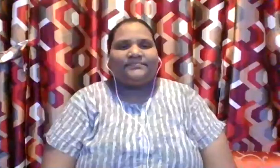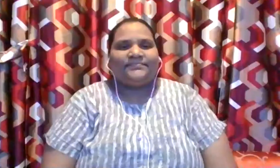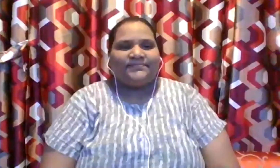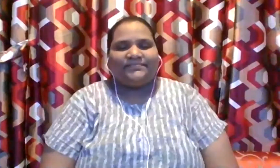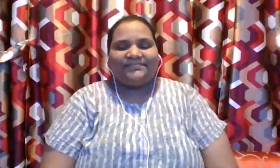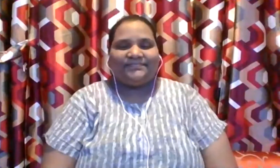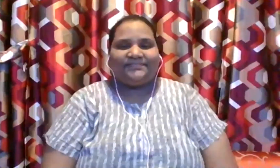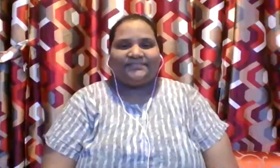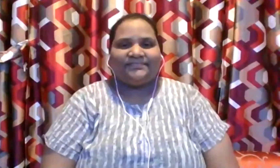Okay.